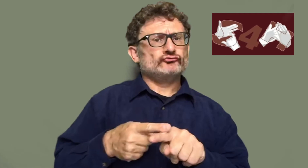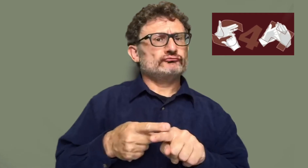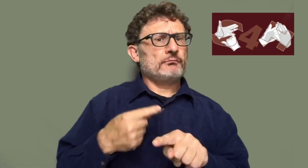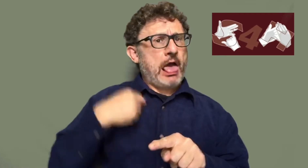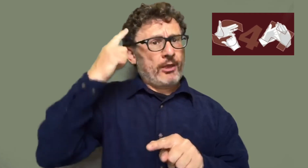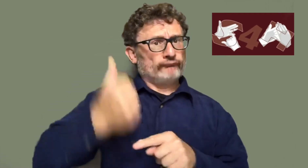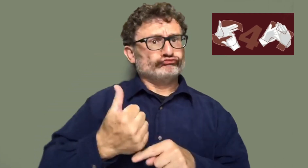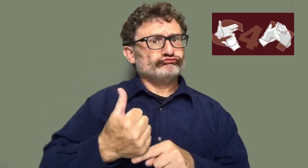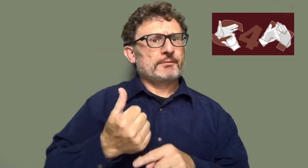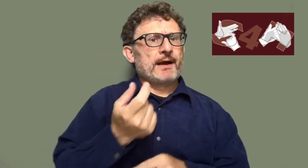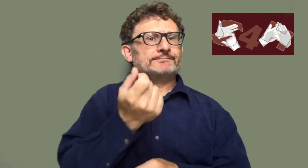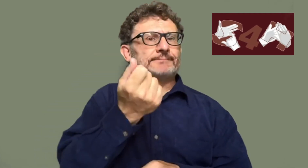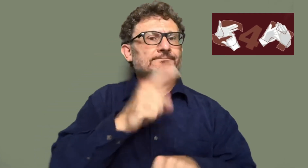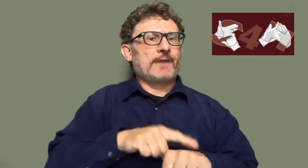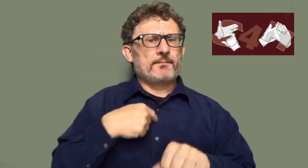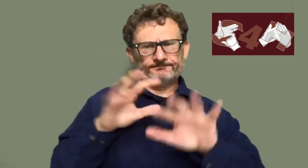person, my English is actually okay.